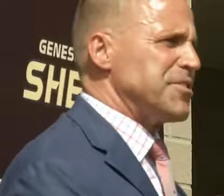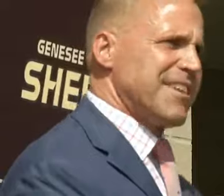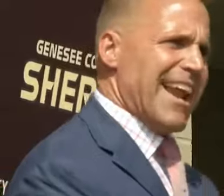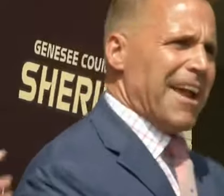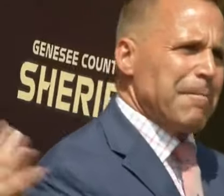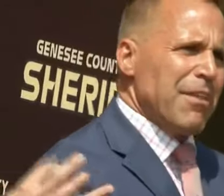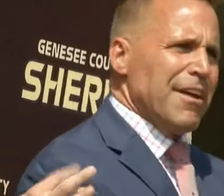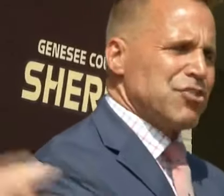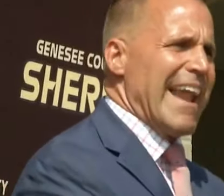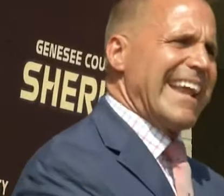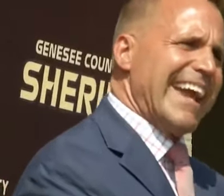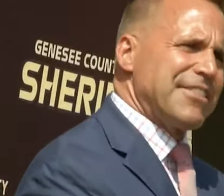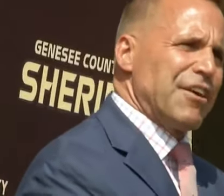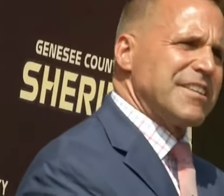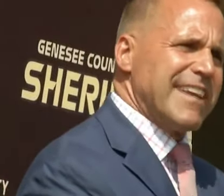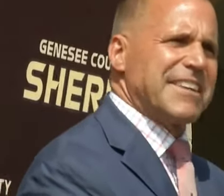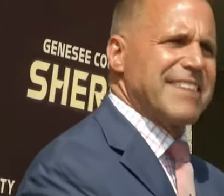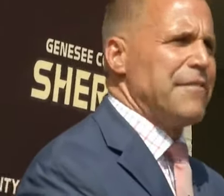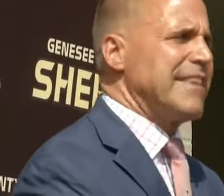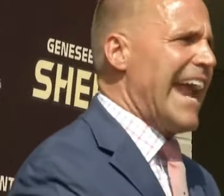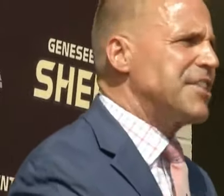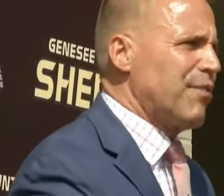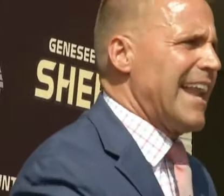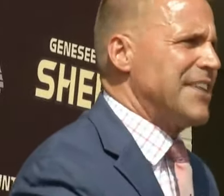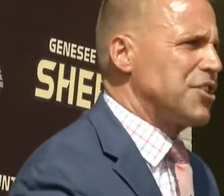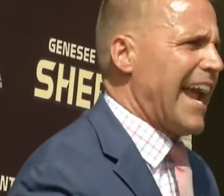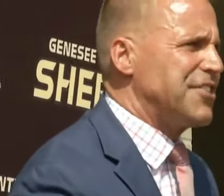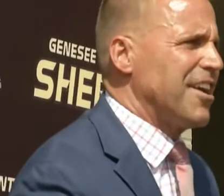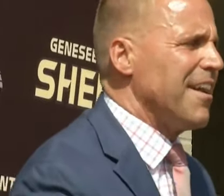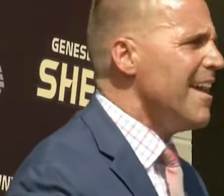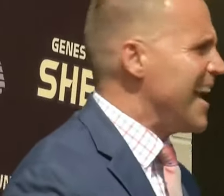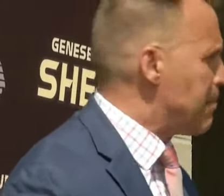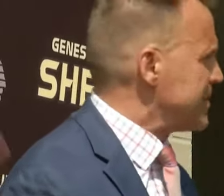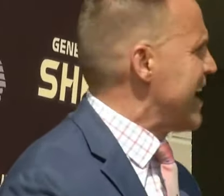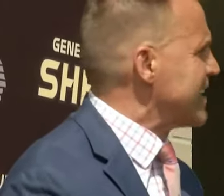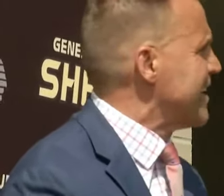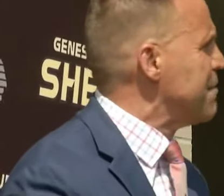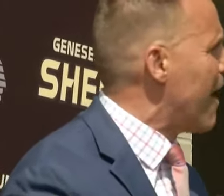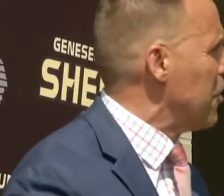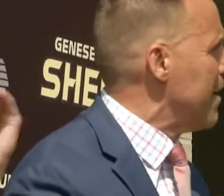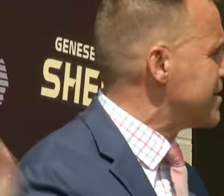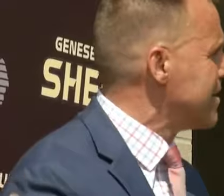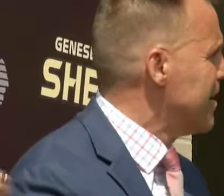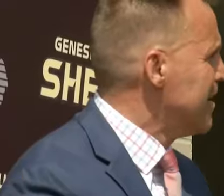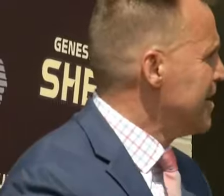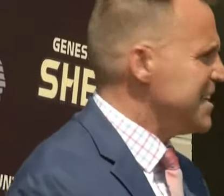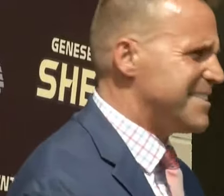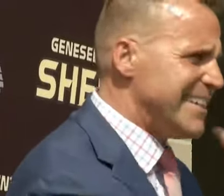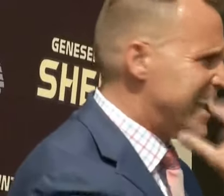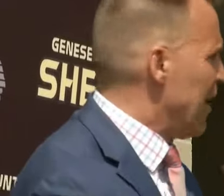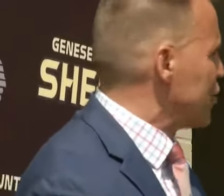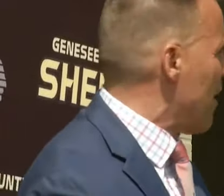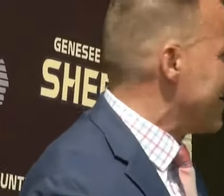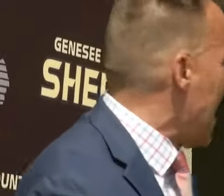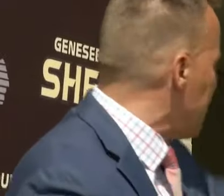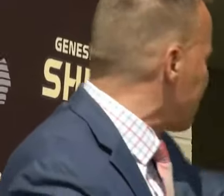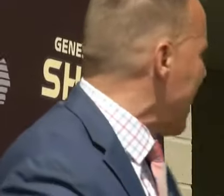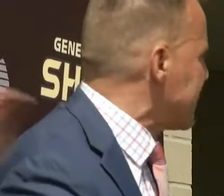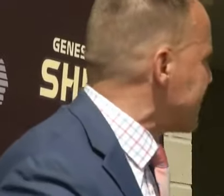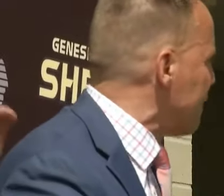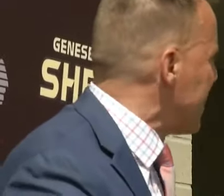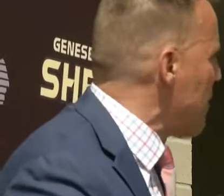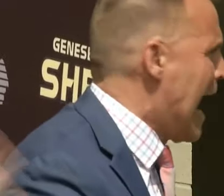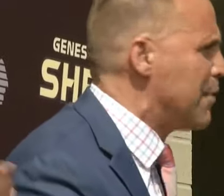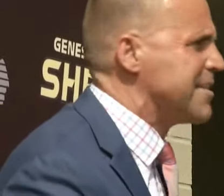of people sitting trying to get their 6th, 7th, 8th grade education in a protected environment. You see tears running down